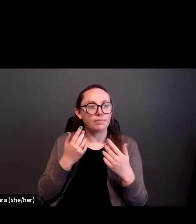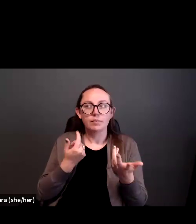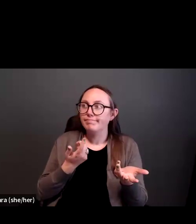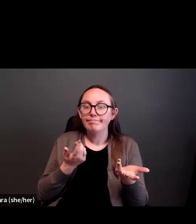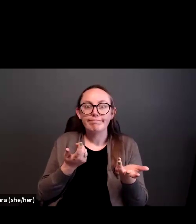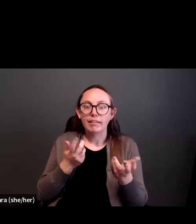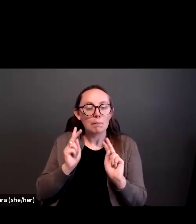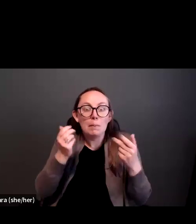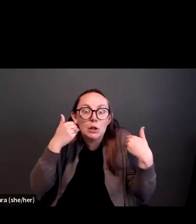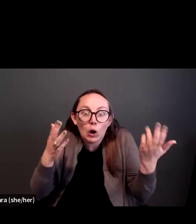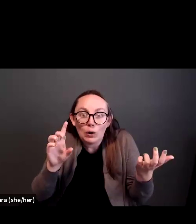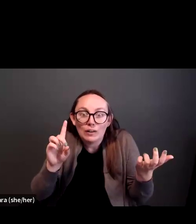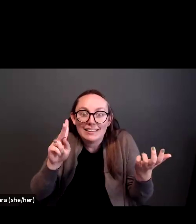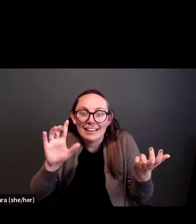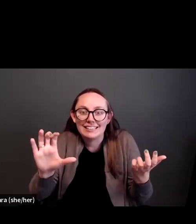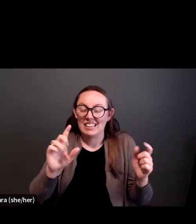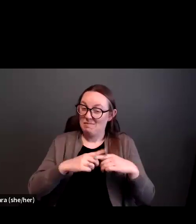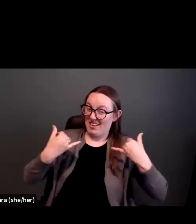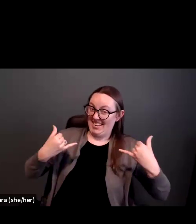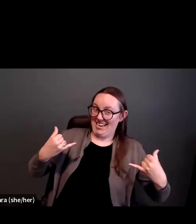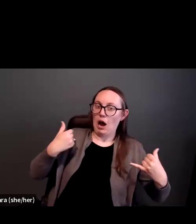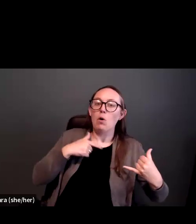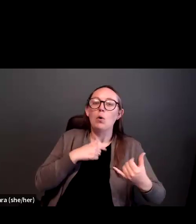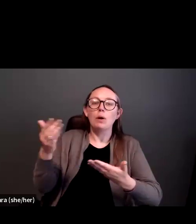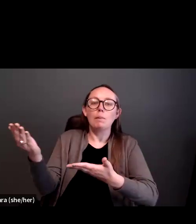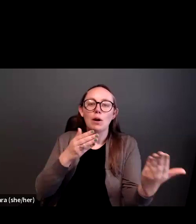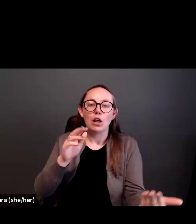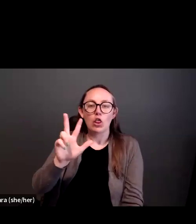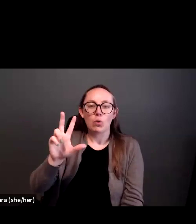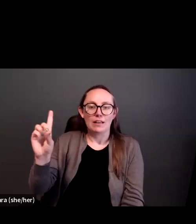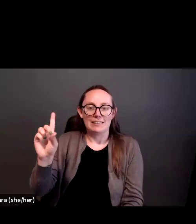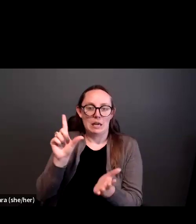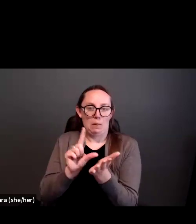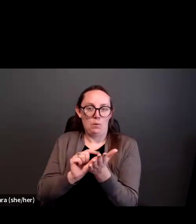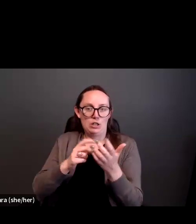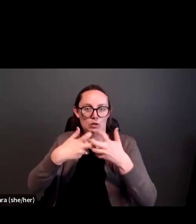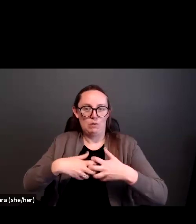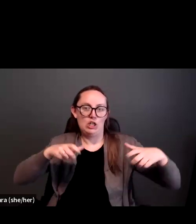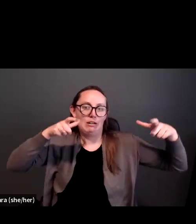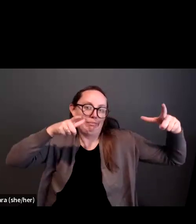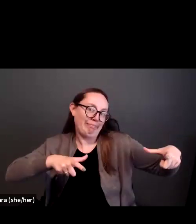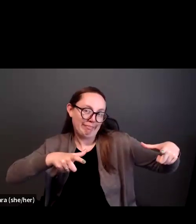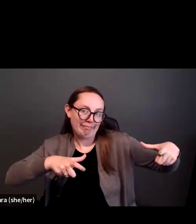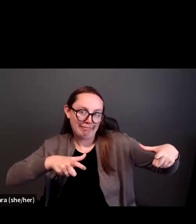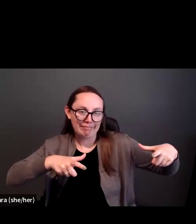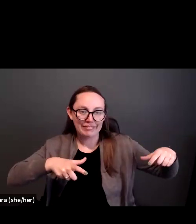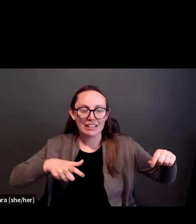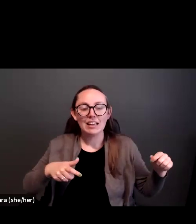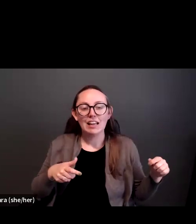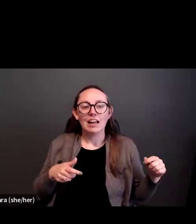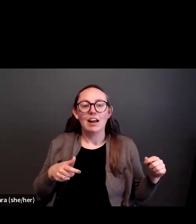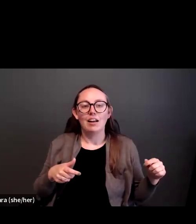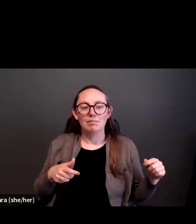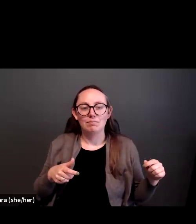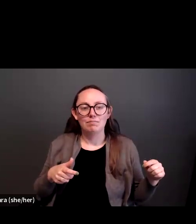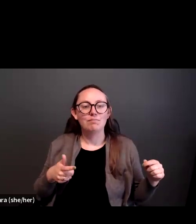at least draw people to the table in the first place, and then they might ask the question. We have thought about making a sign that is ask us what a digital knowledge